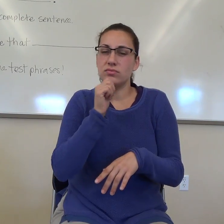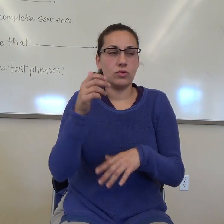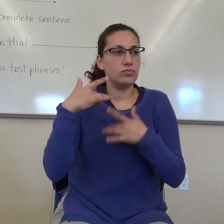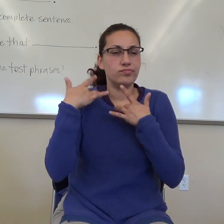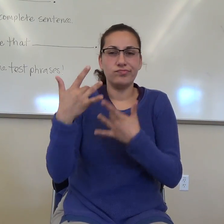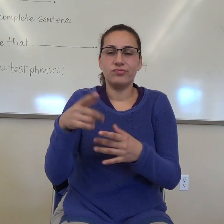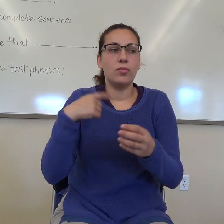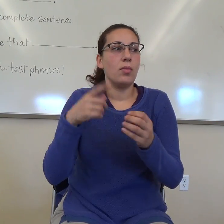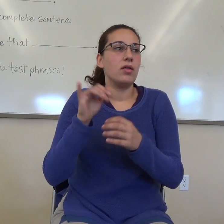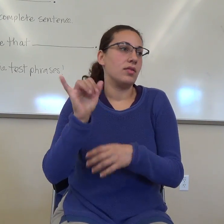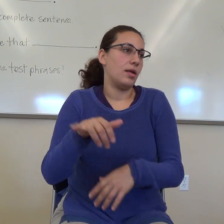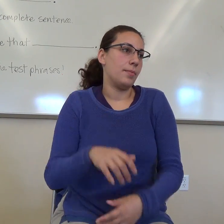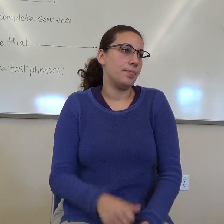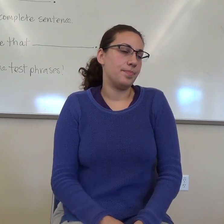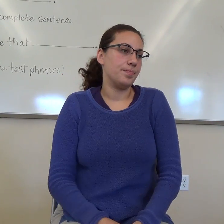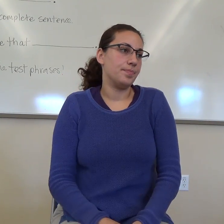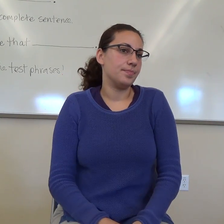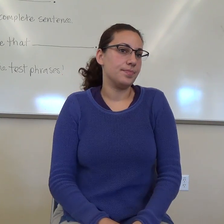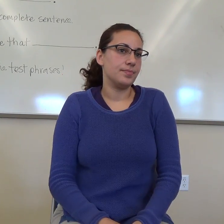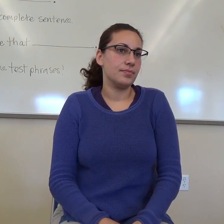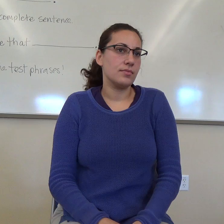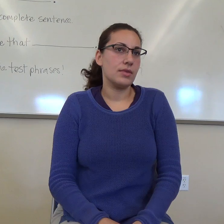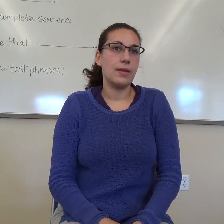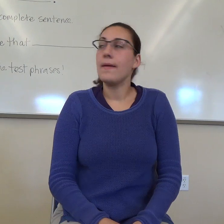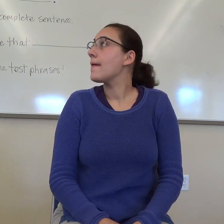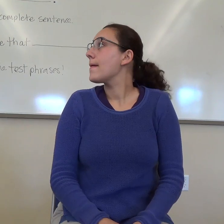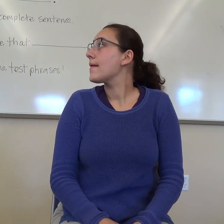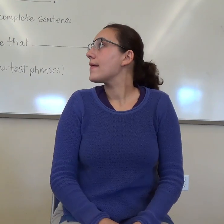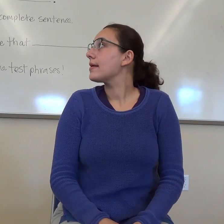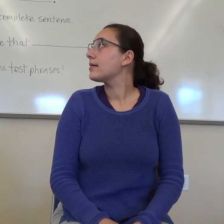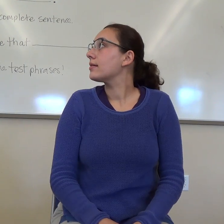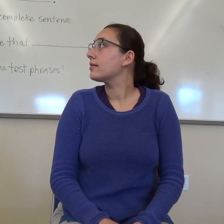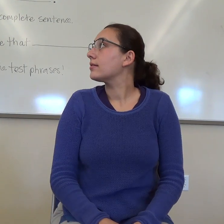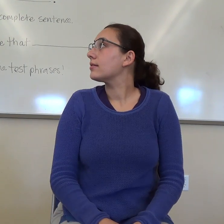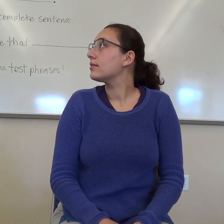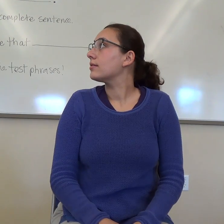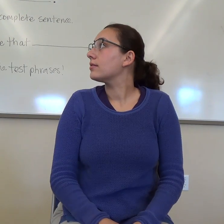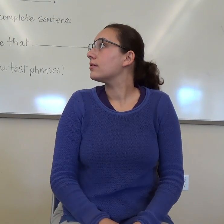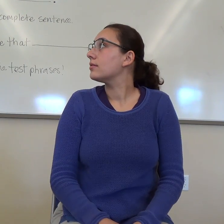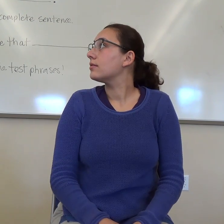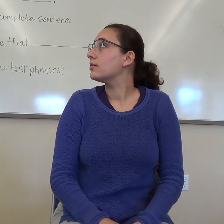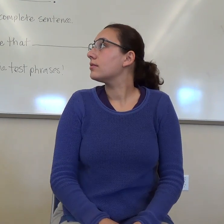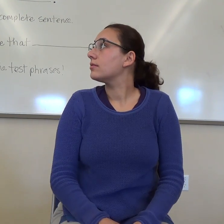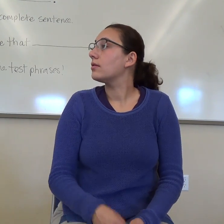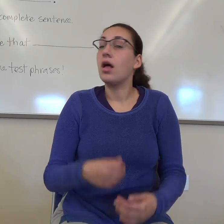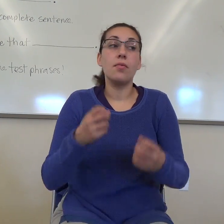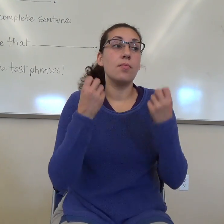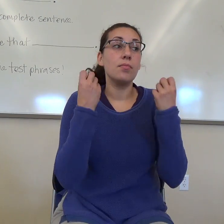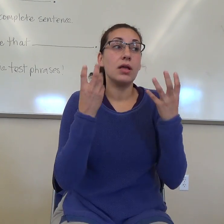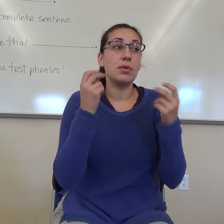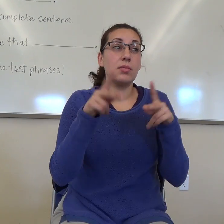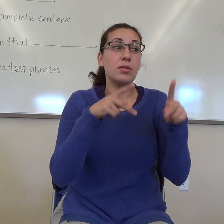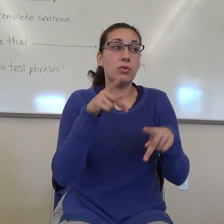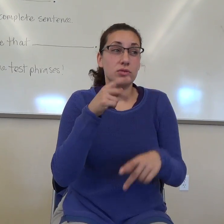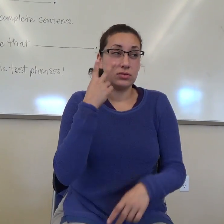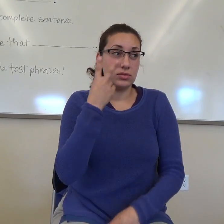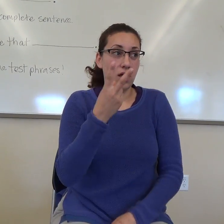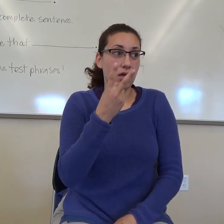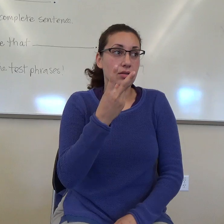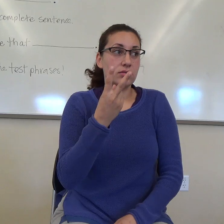paragraph around. Then you went into, and a lot of people picked up on this, whether